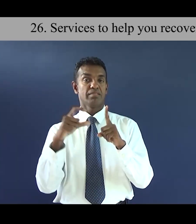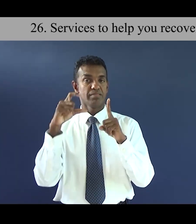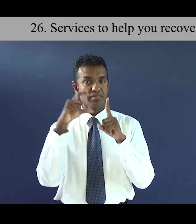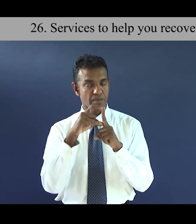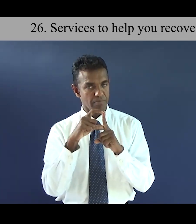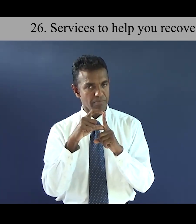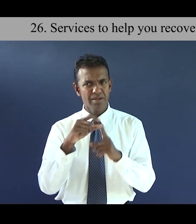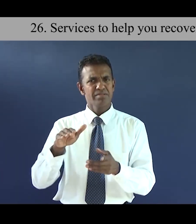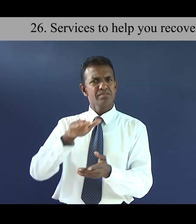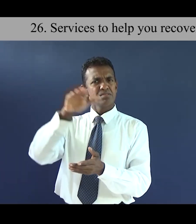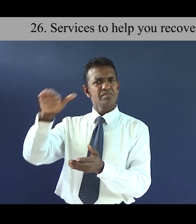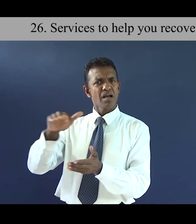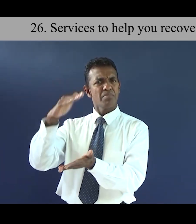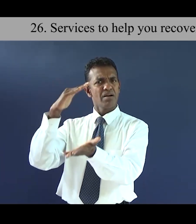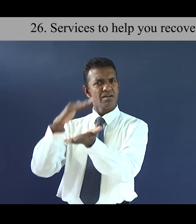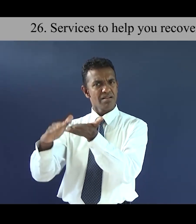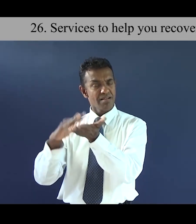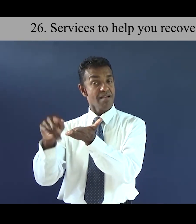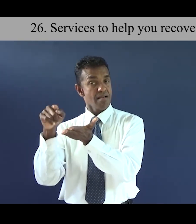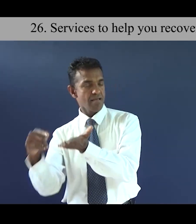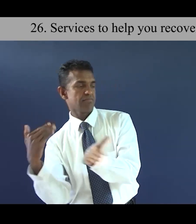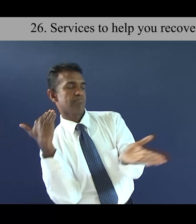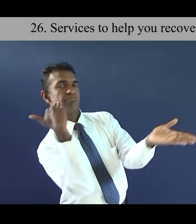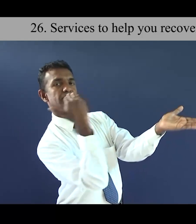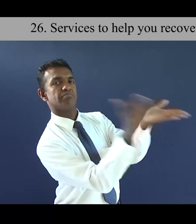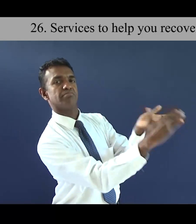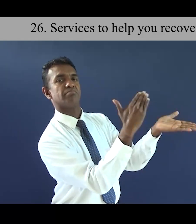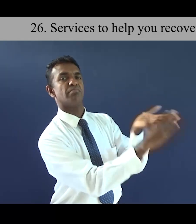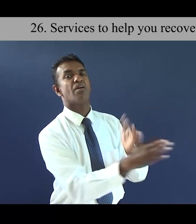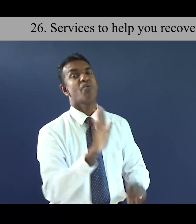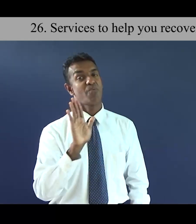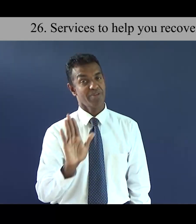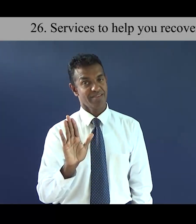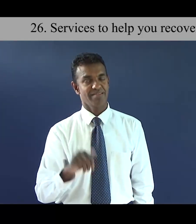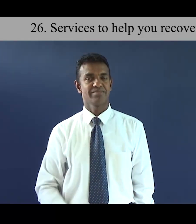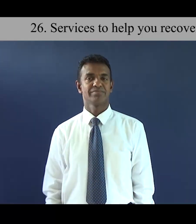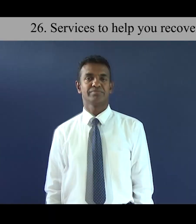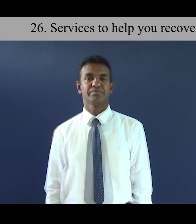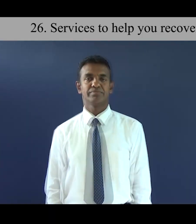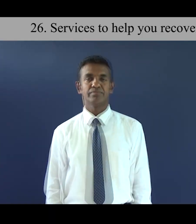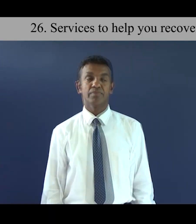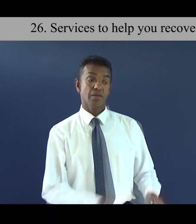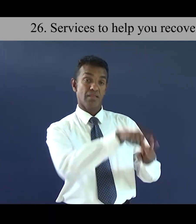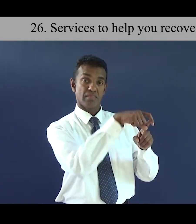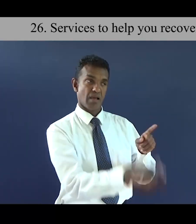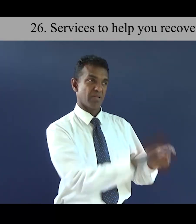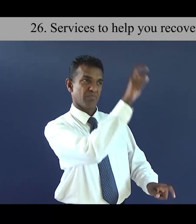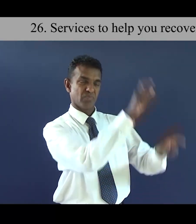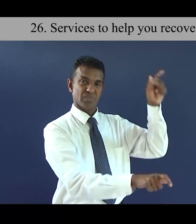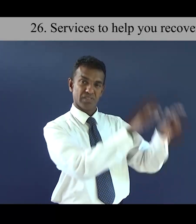Countries will make sure that they look at disabled people's needs and